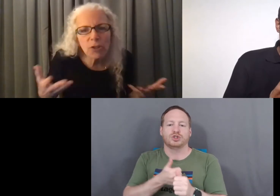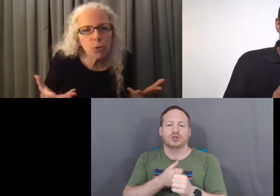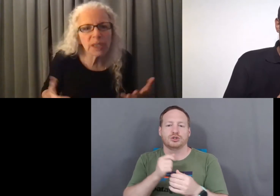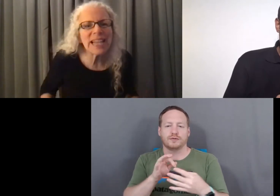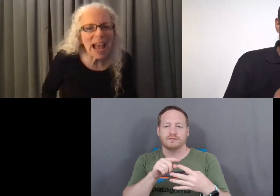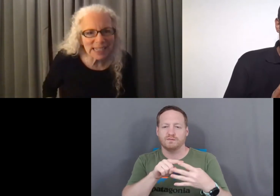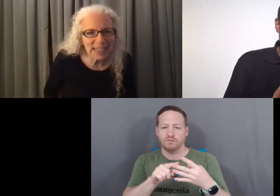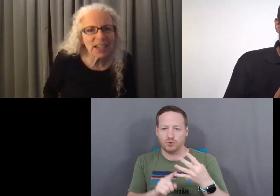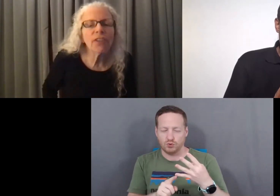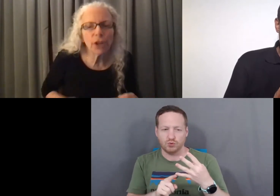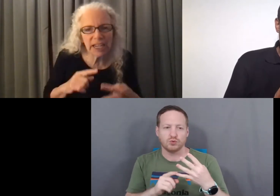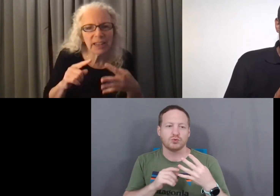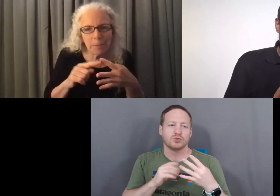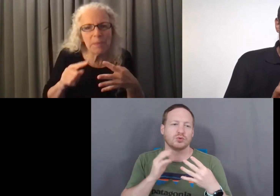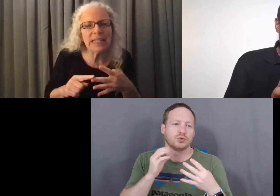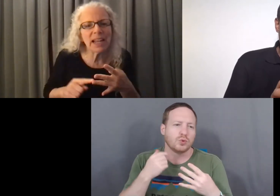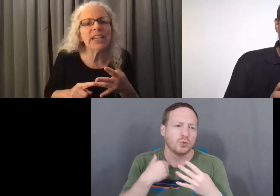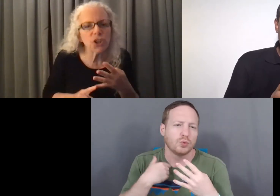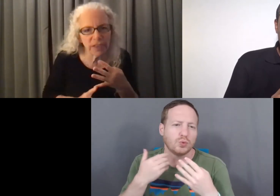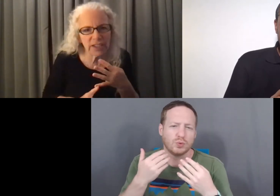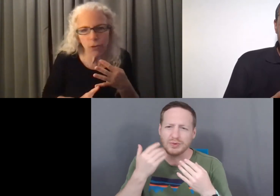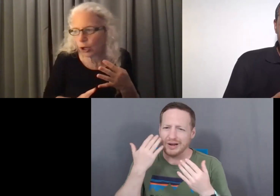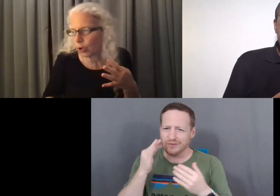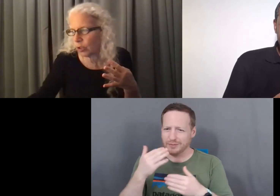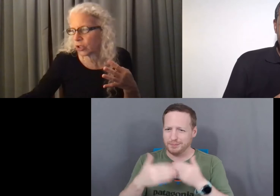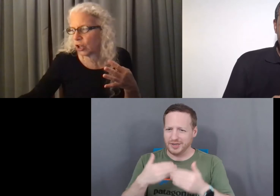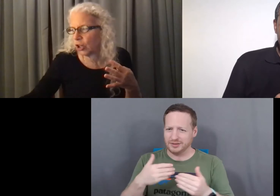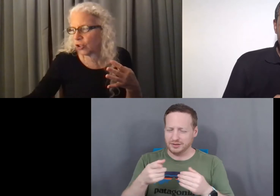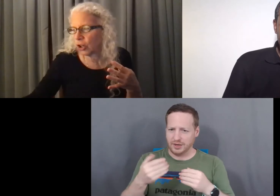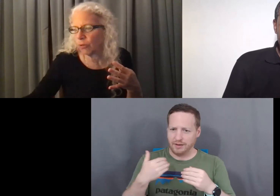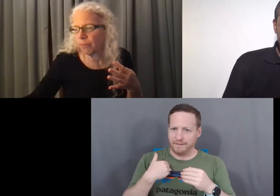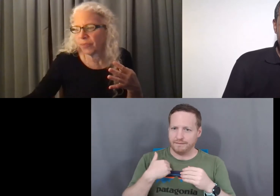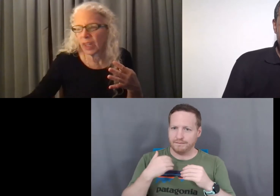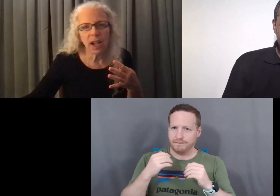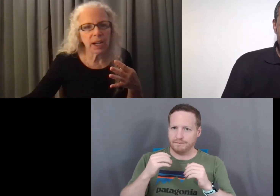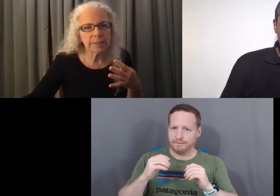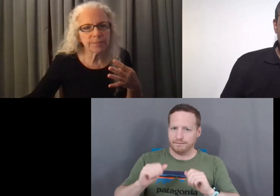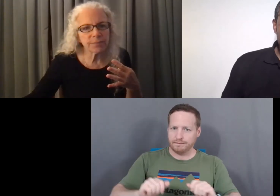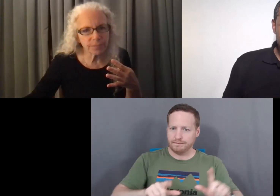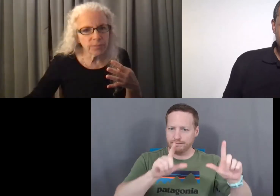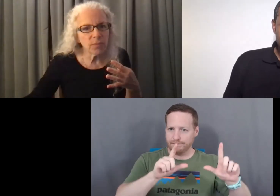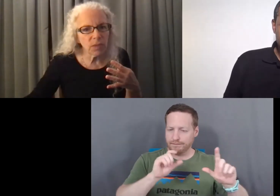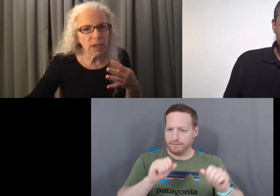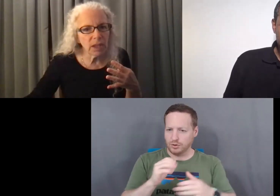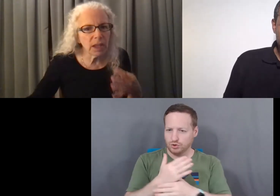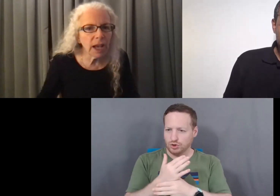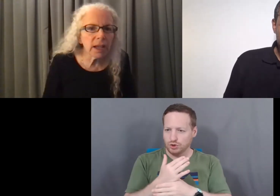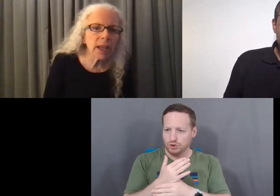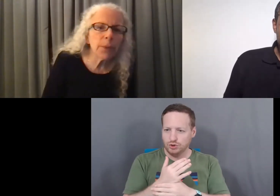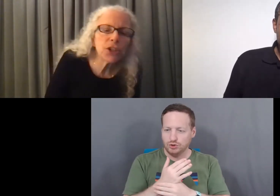measurable tasks that meet each of these 4 goals. So can we share